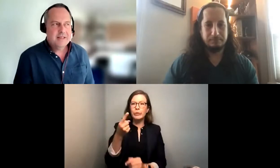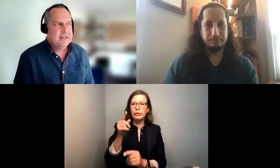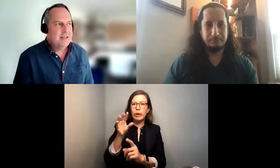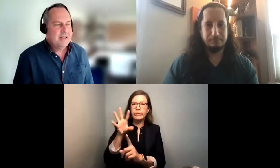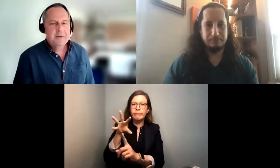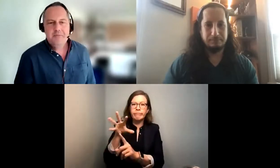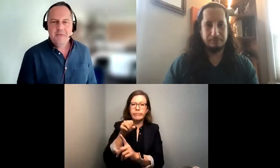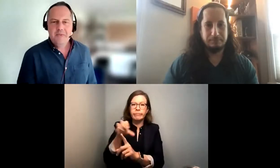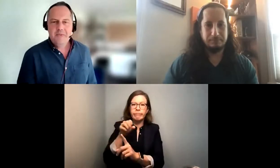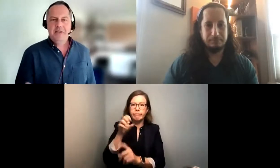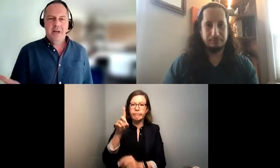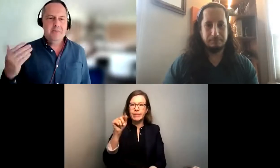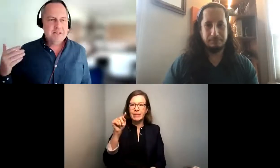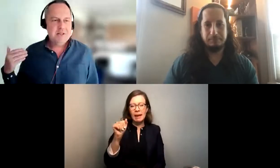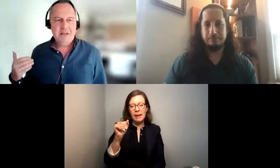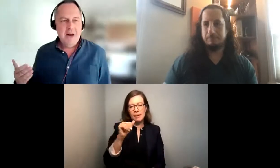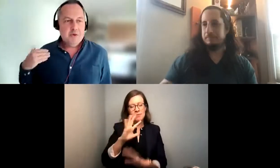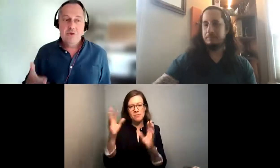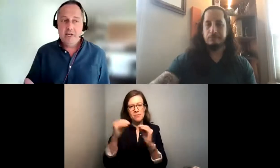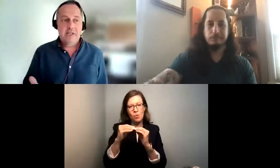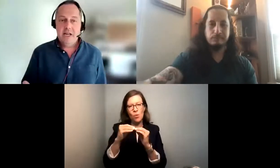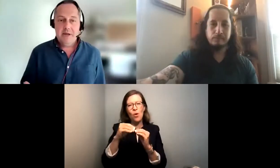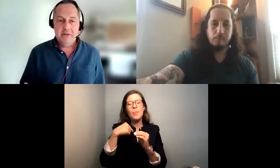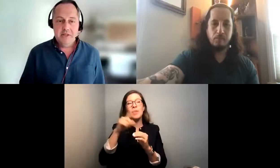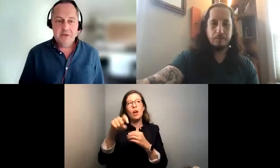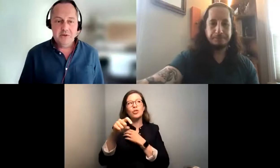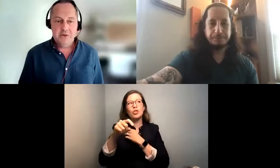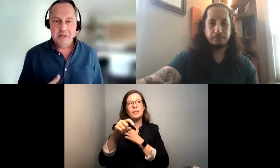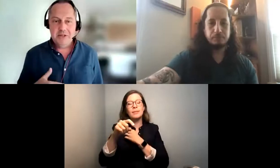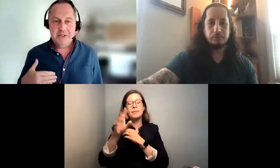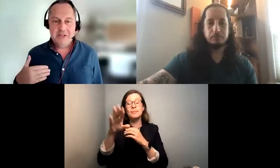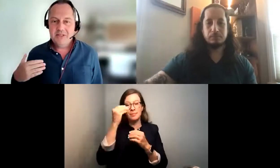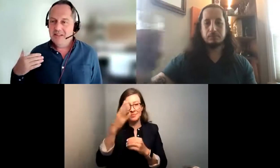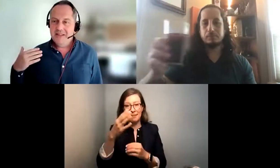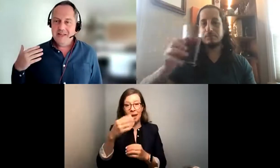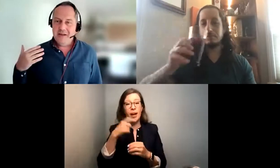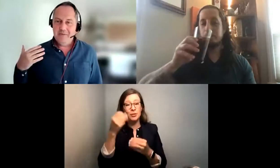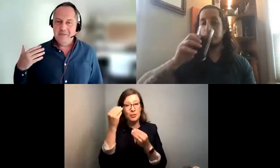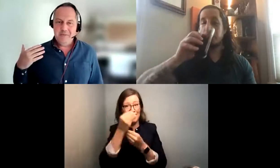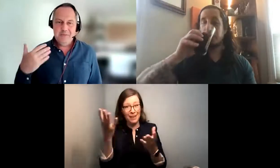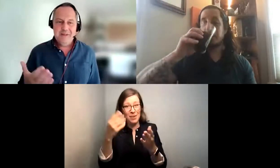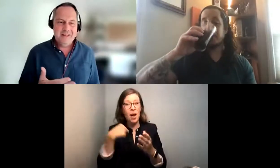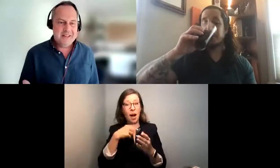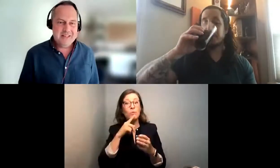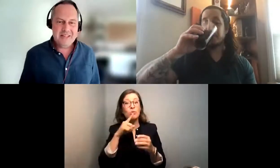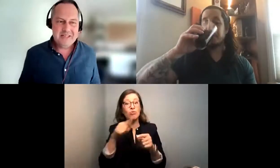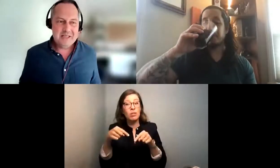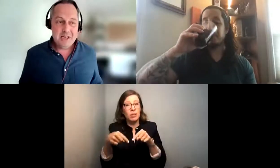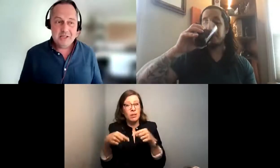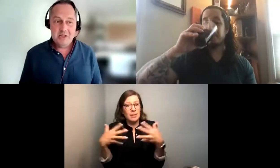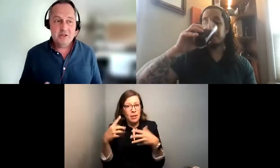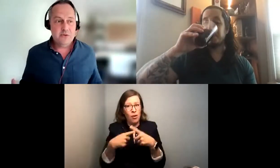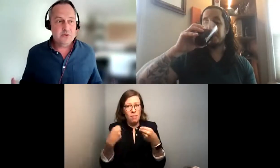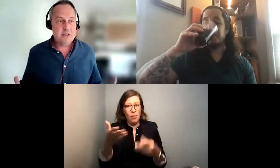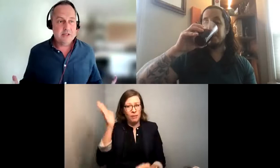mean, I should go back to I was really scared about doing this talk because I think, as I said to